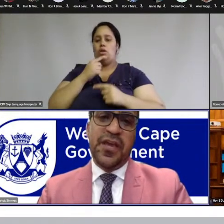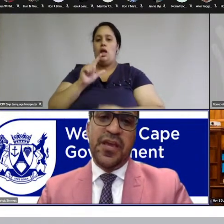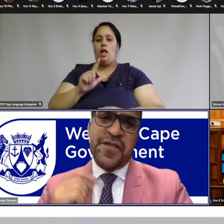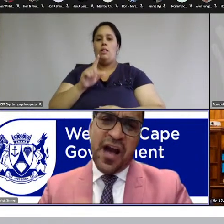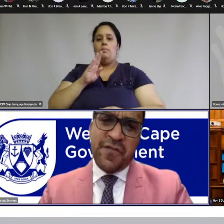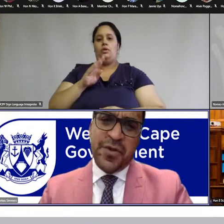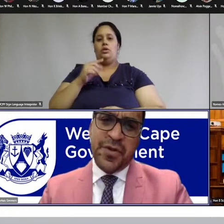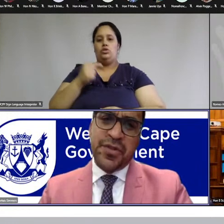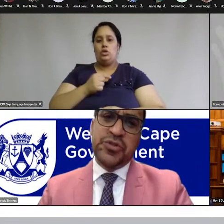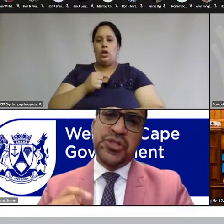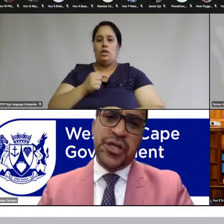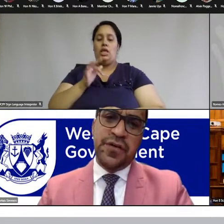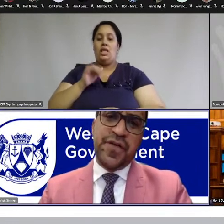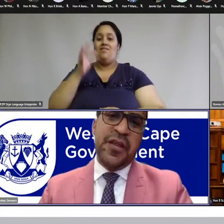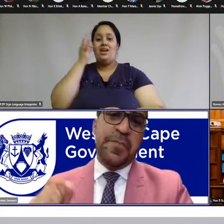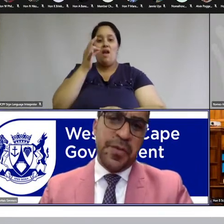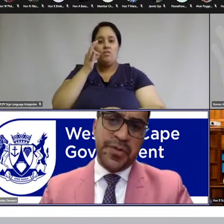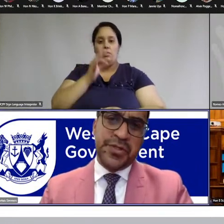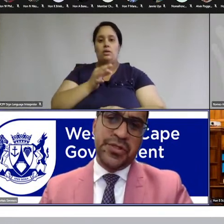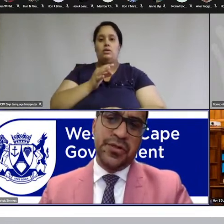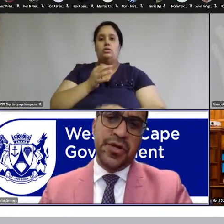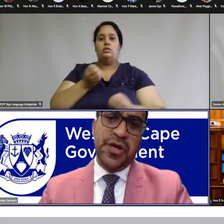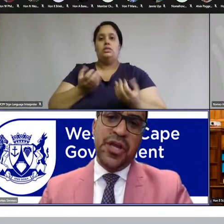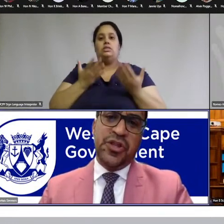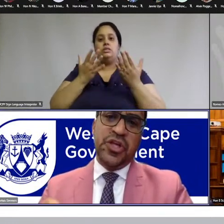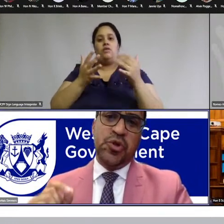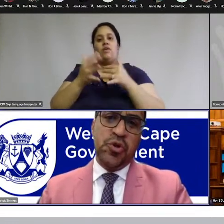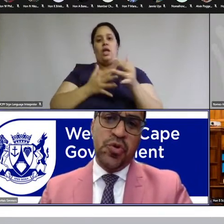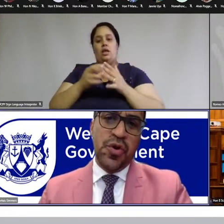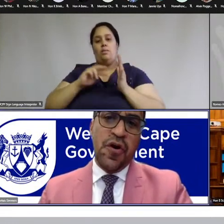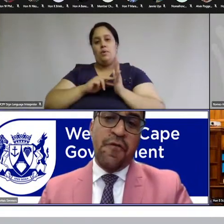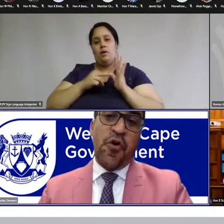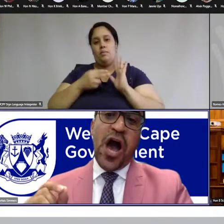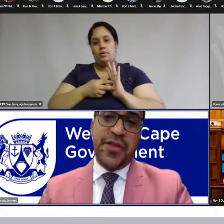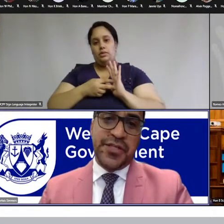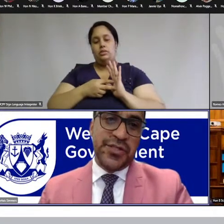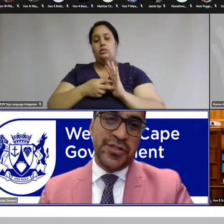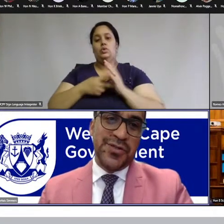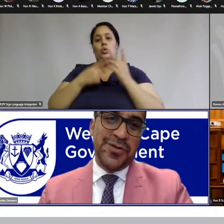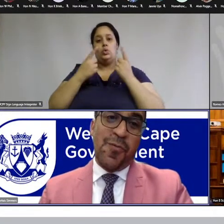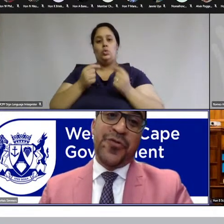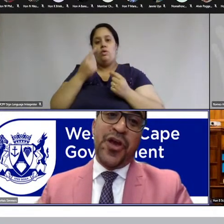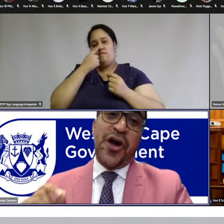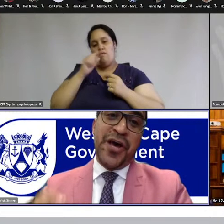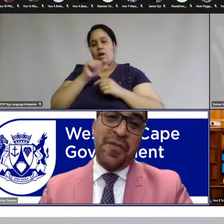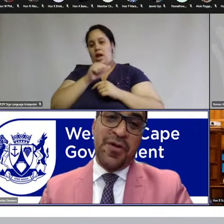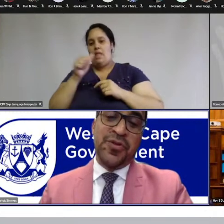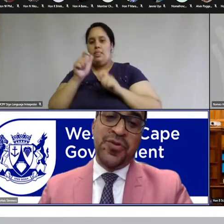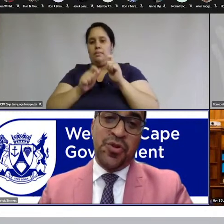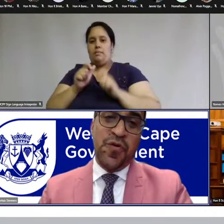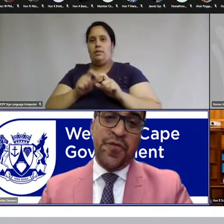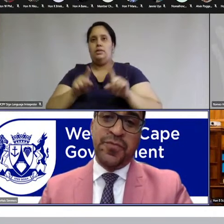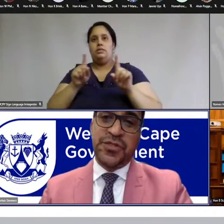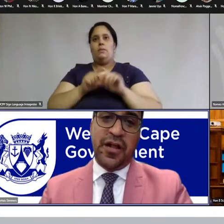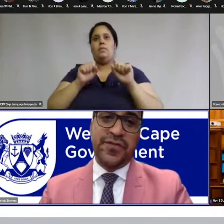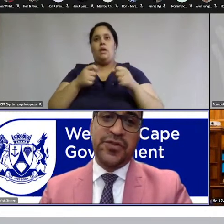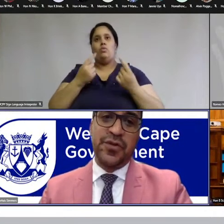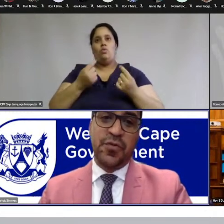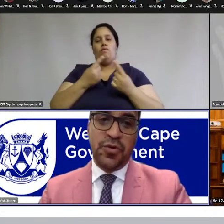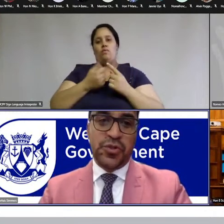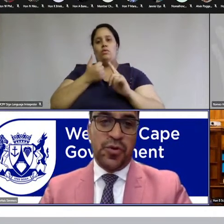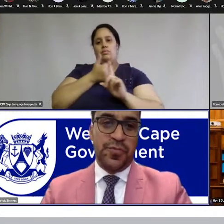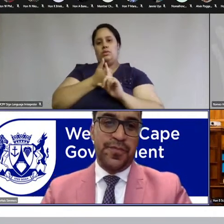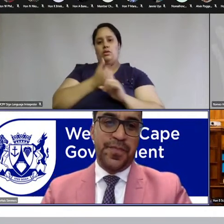said, if government is to serve any purpose, it is to do for others what they are able to do for